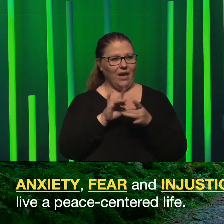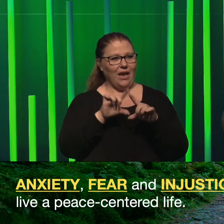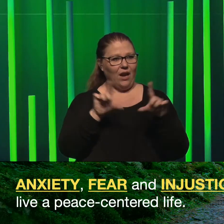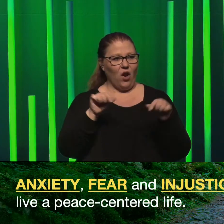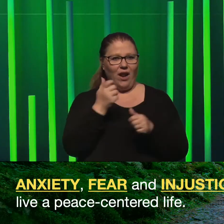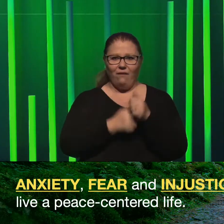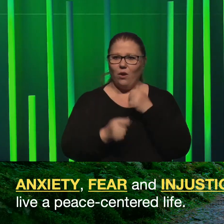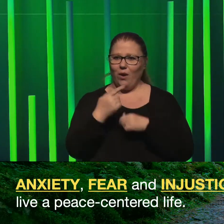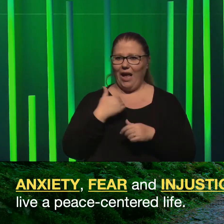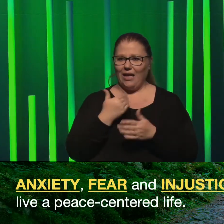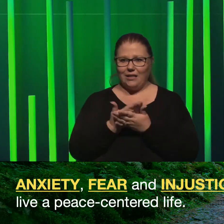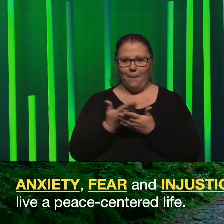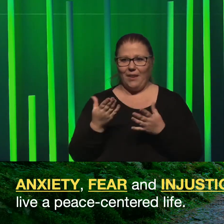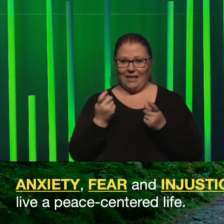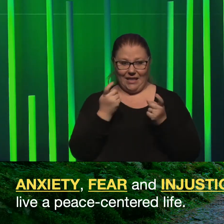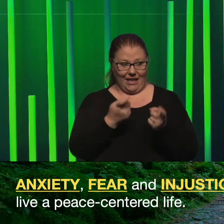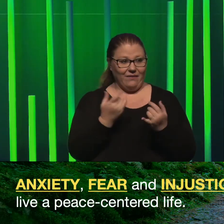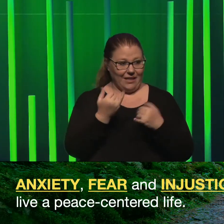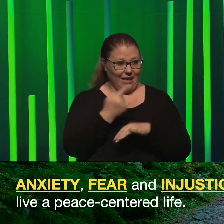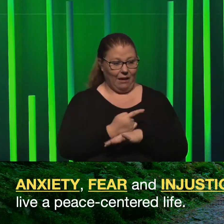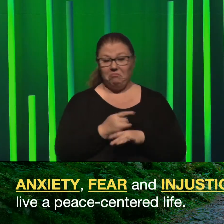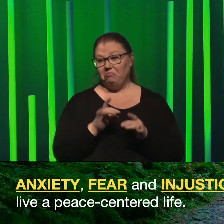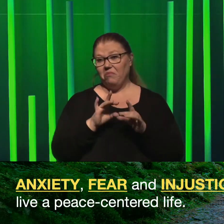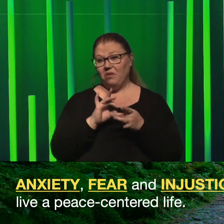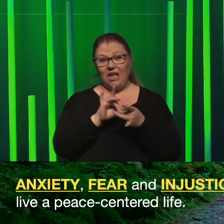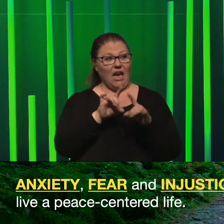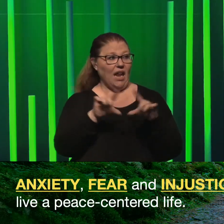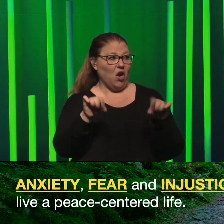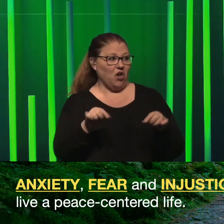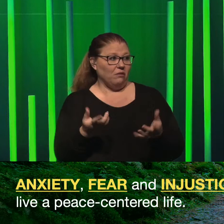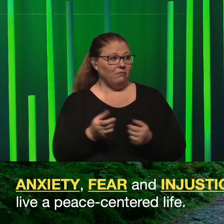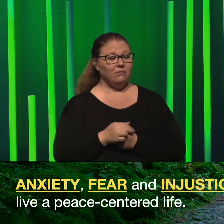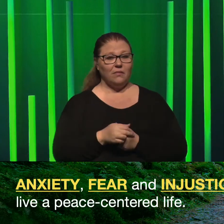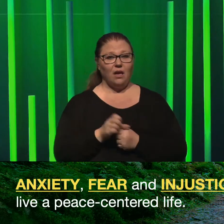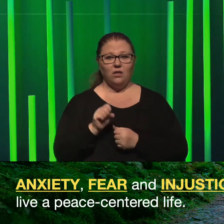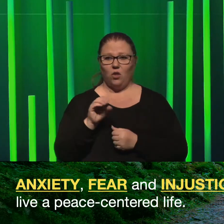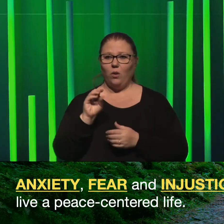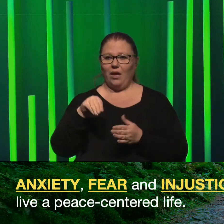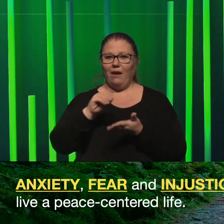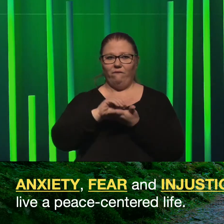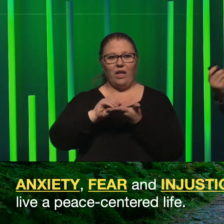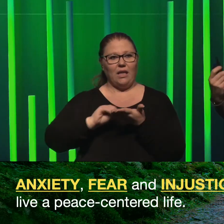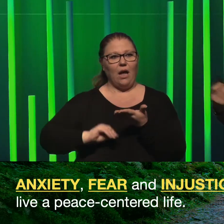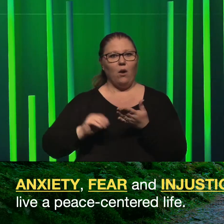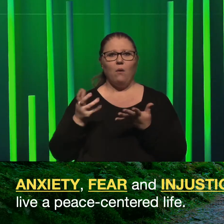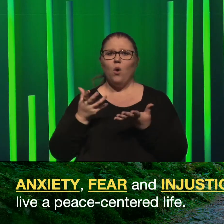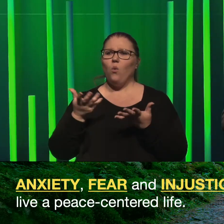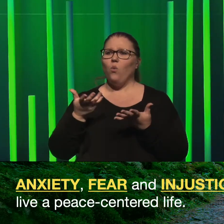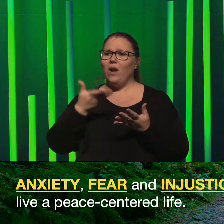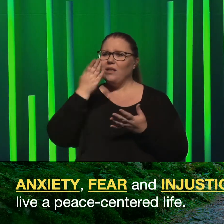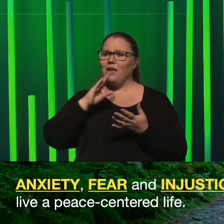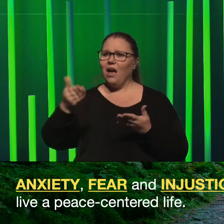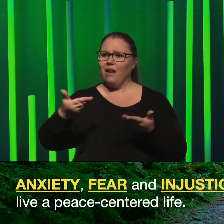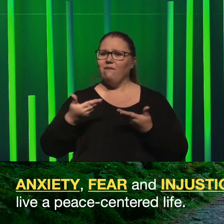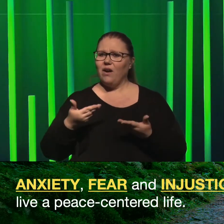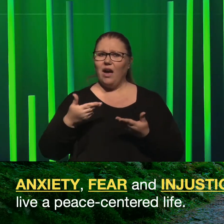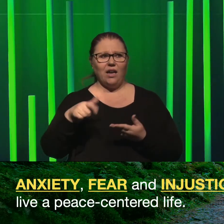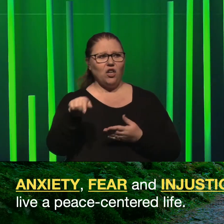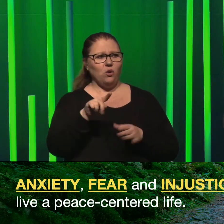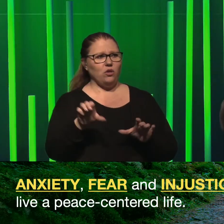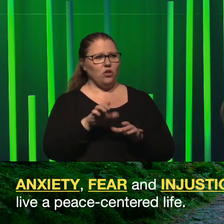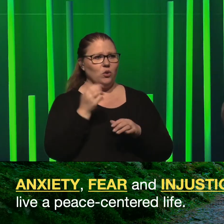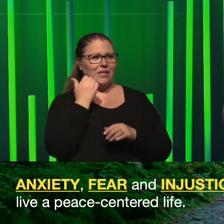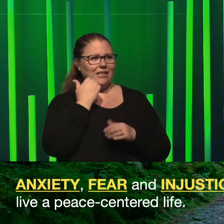give in the collection in our offering today, and that's your Connect card, right? So just you can fill that out. But what's God inviting you into today?